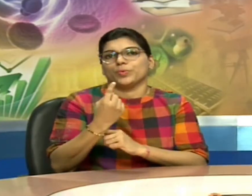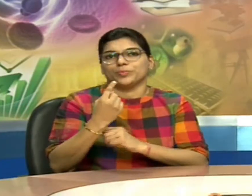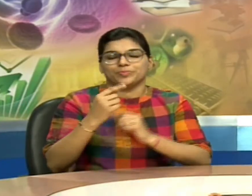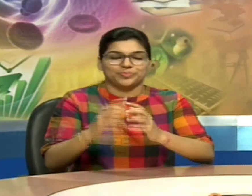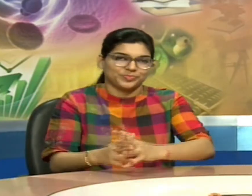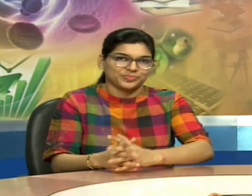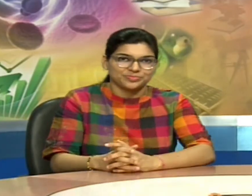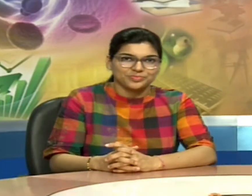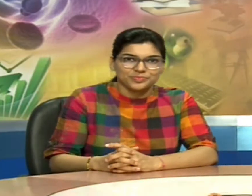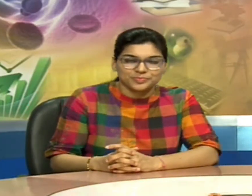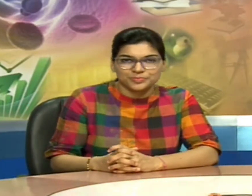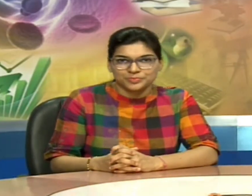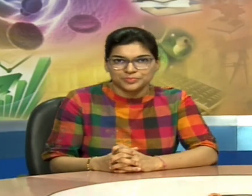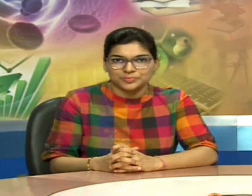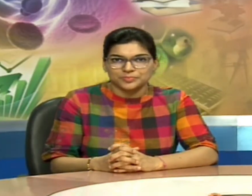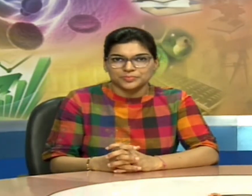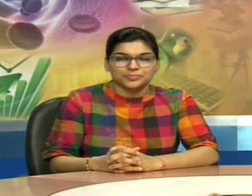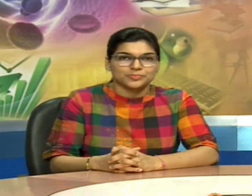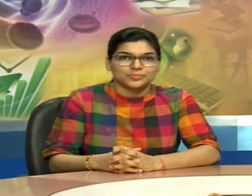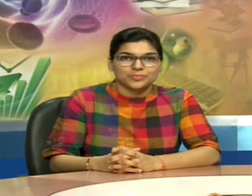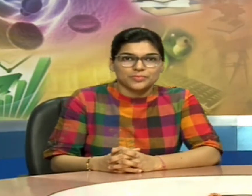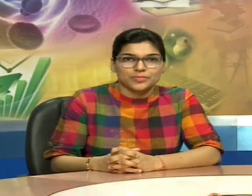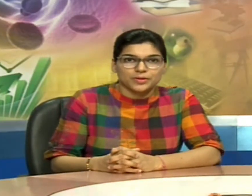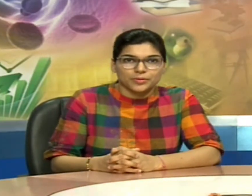is the unit of energy which is useful.